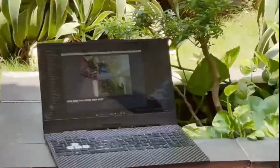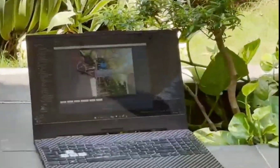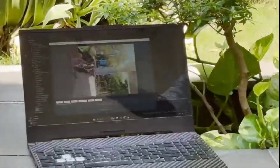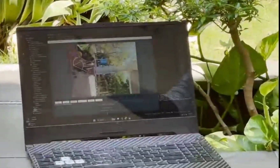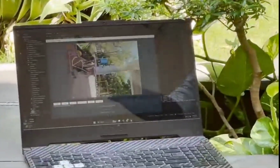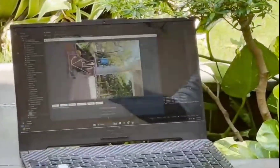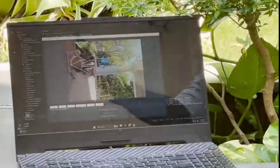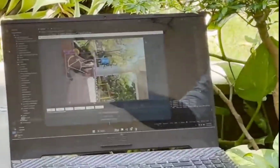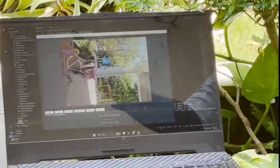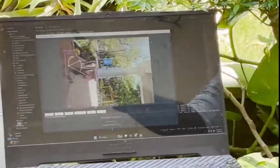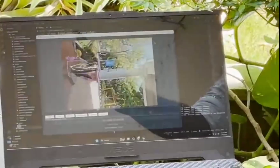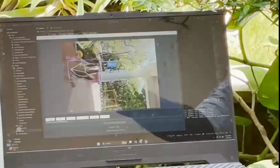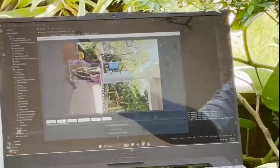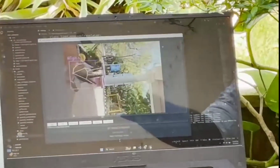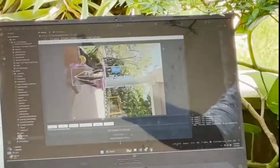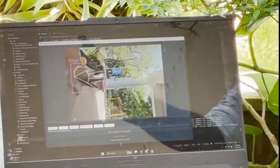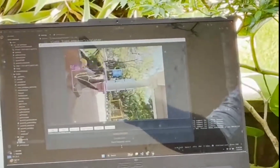My name is Mahaz.